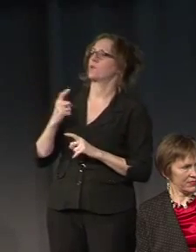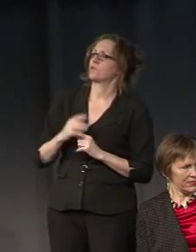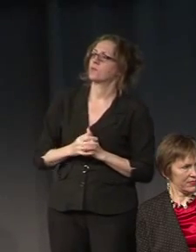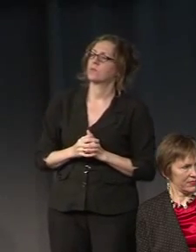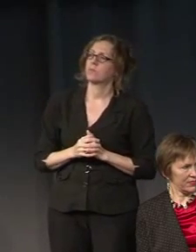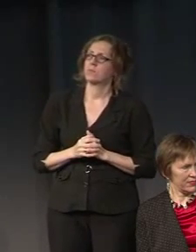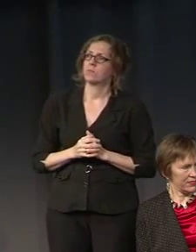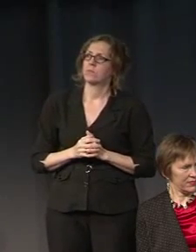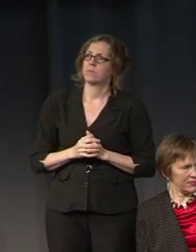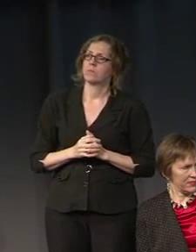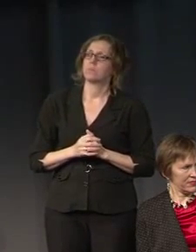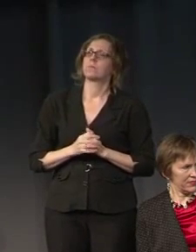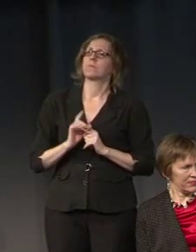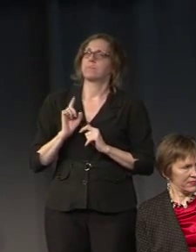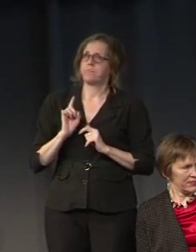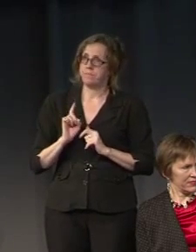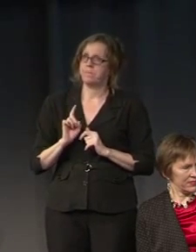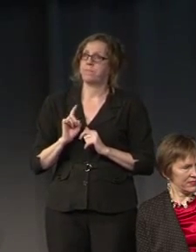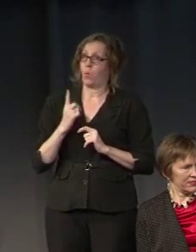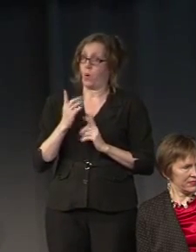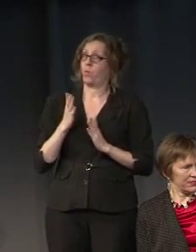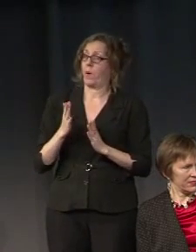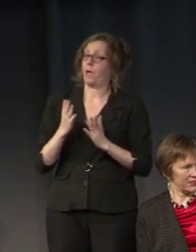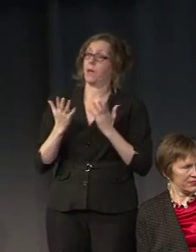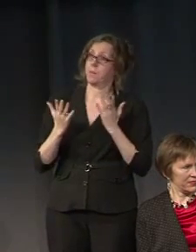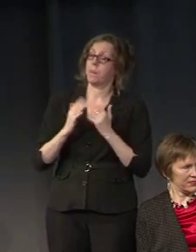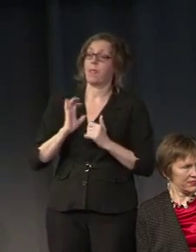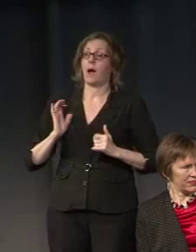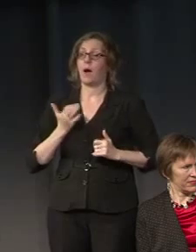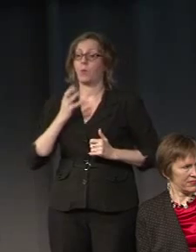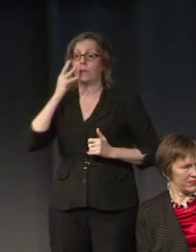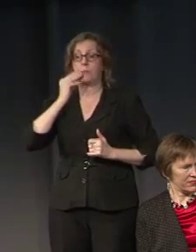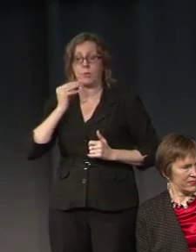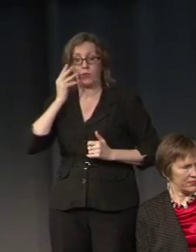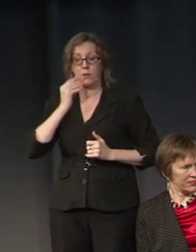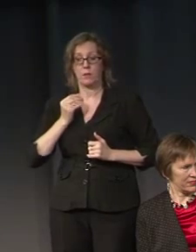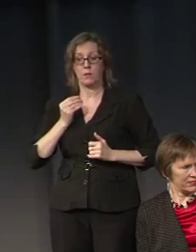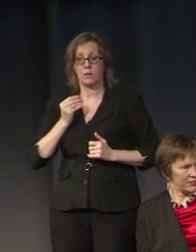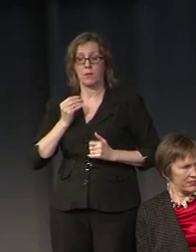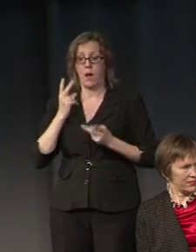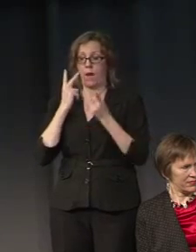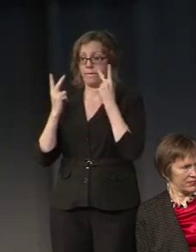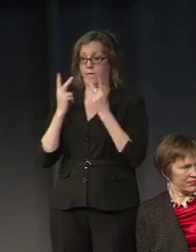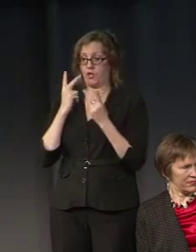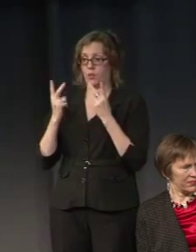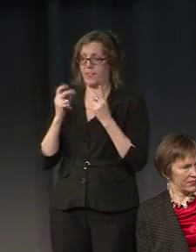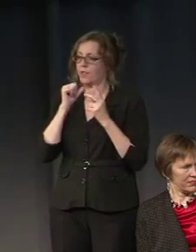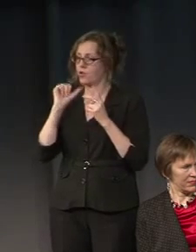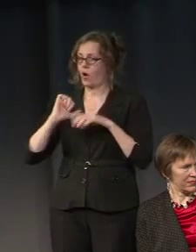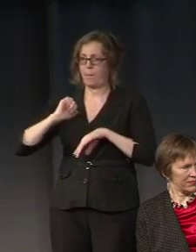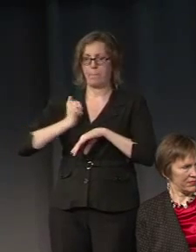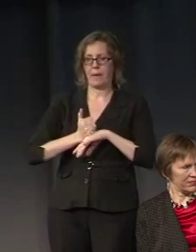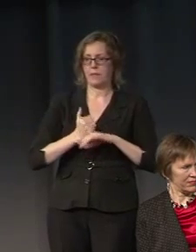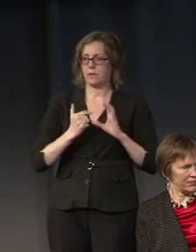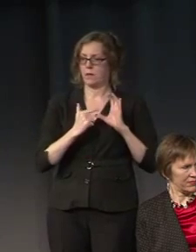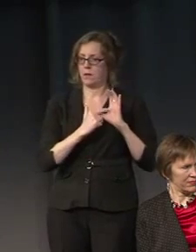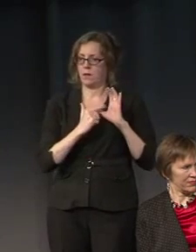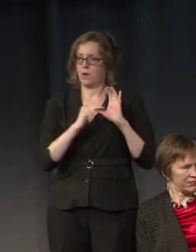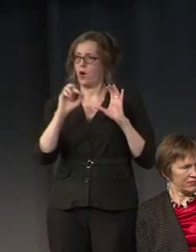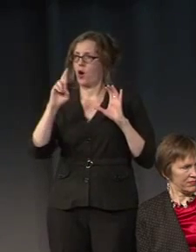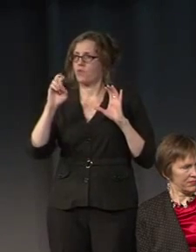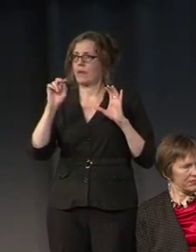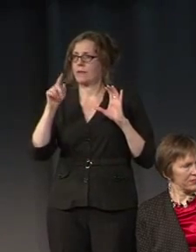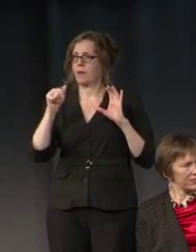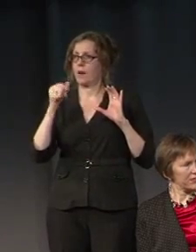point, our experience of vision is not retinally based. And you know this because if I present you with an object, my